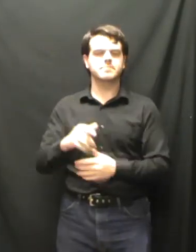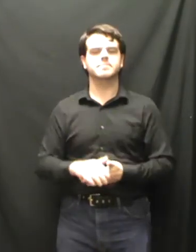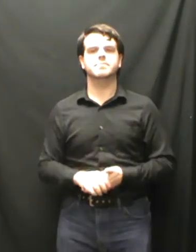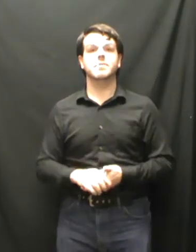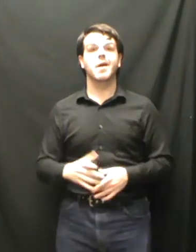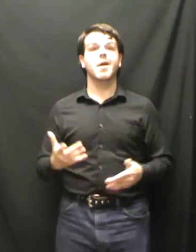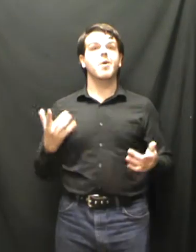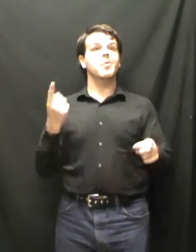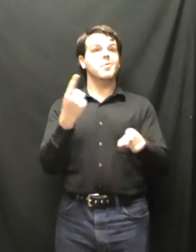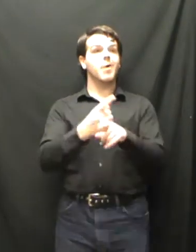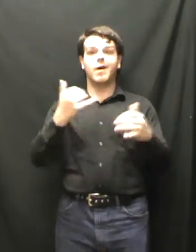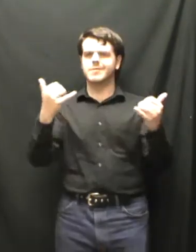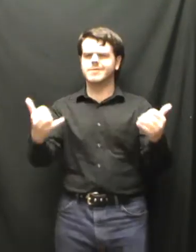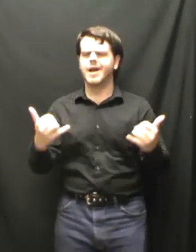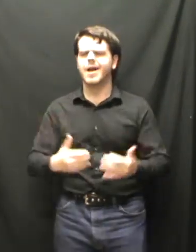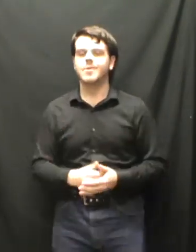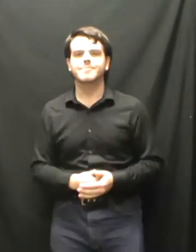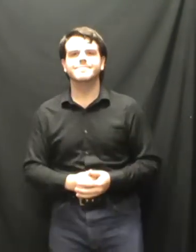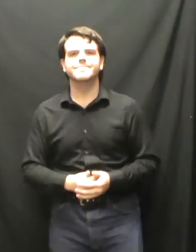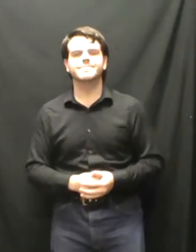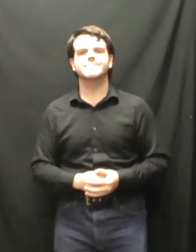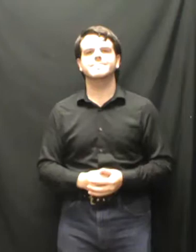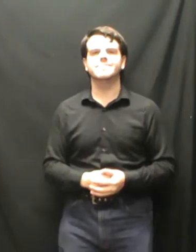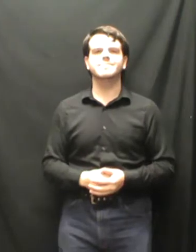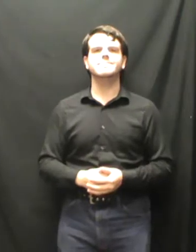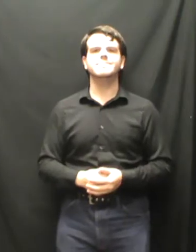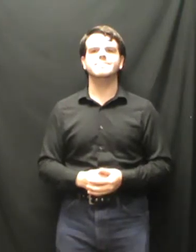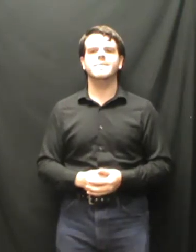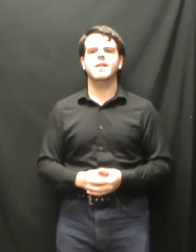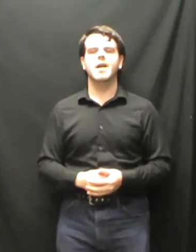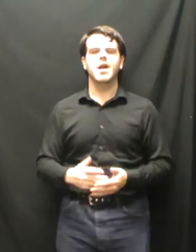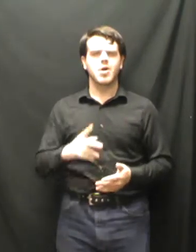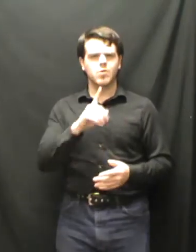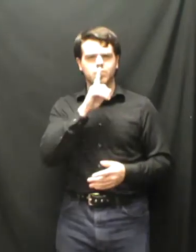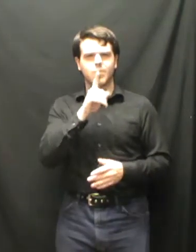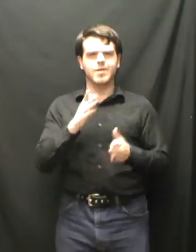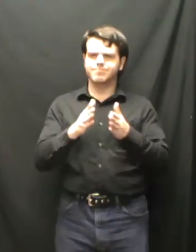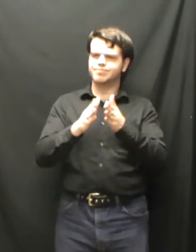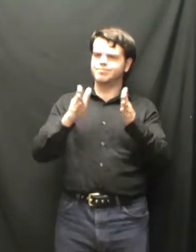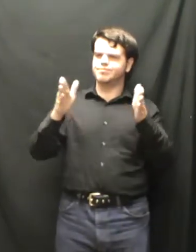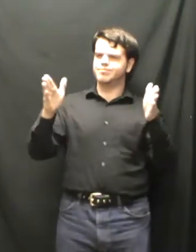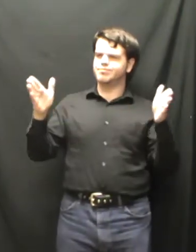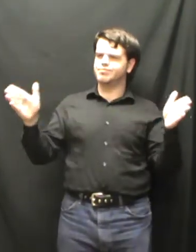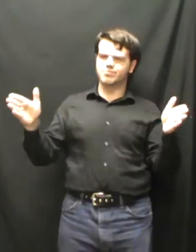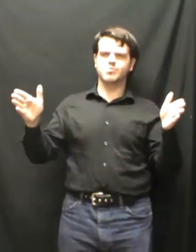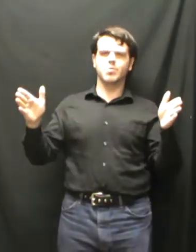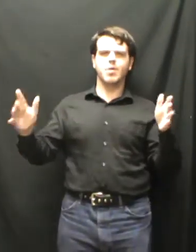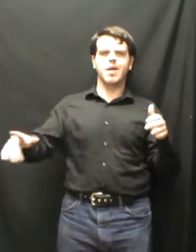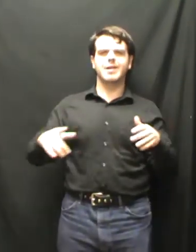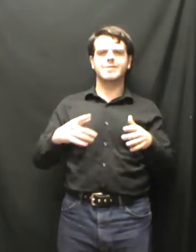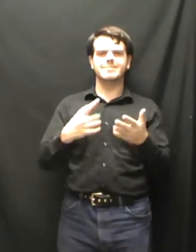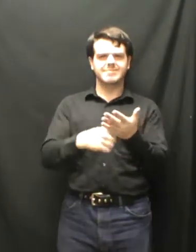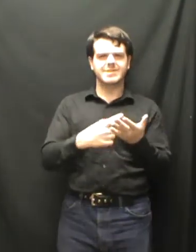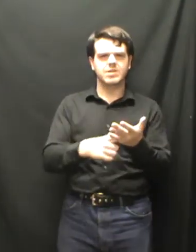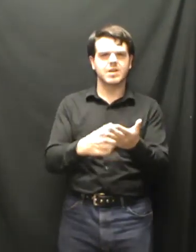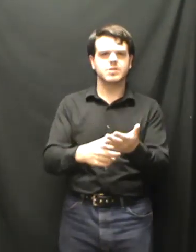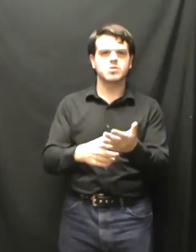now that's an overview for what we're going to be looking at, but let's start with being really concrete. So what is the